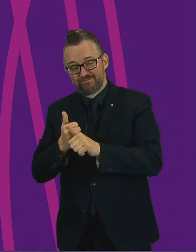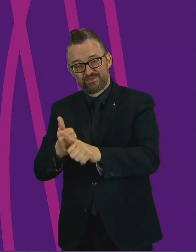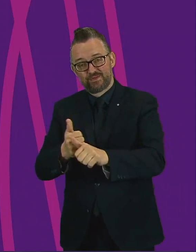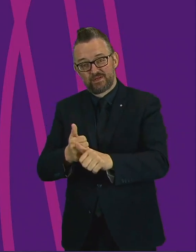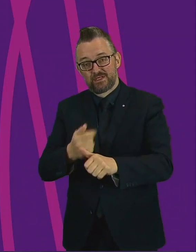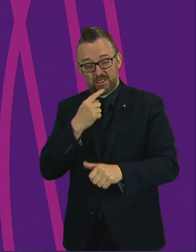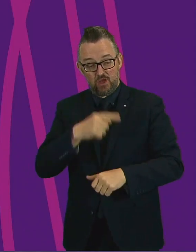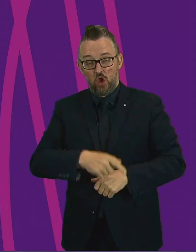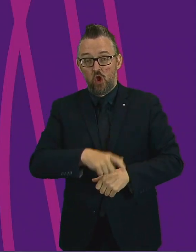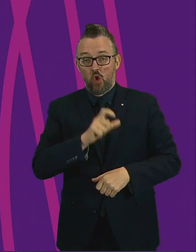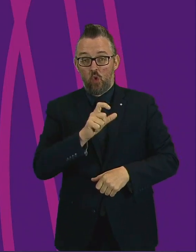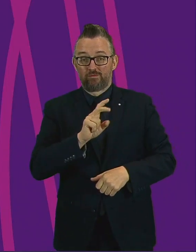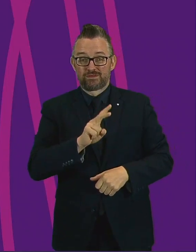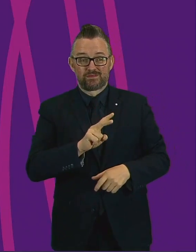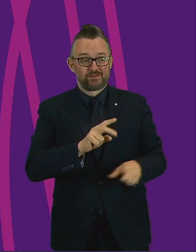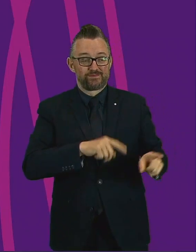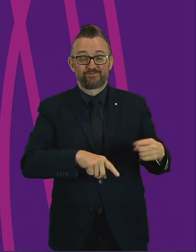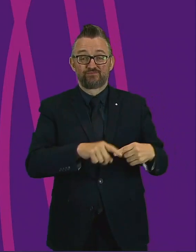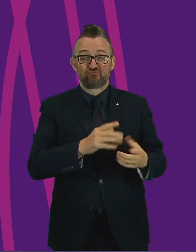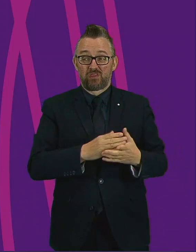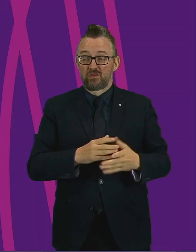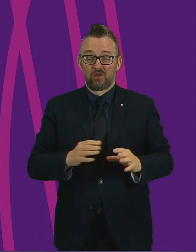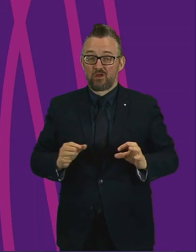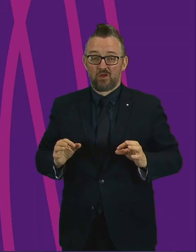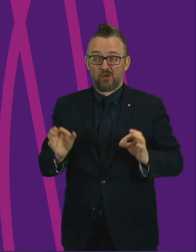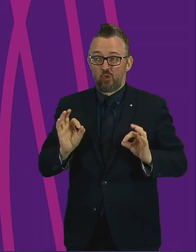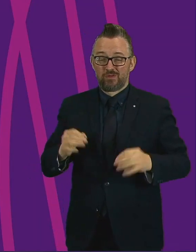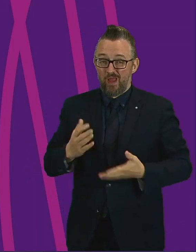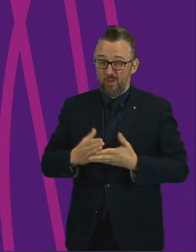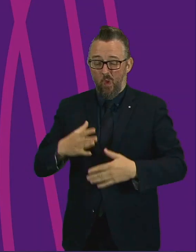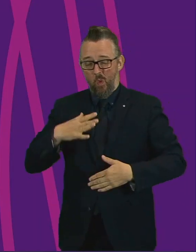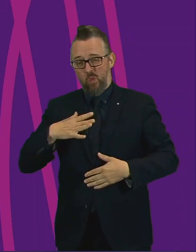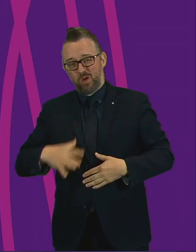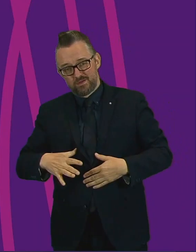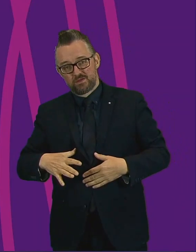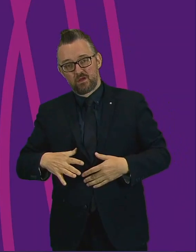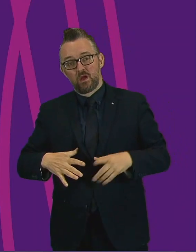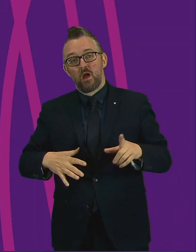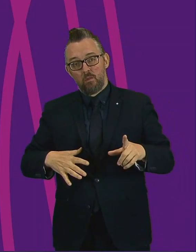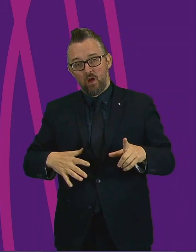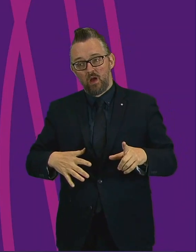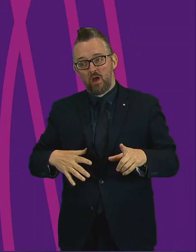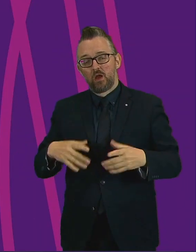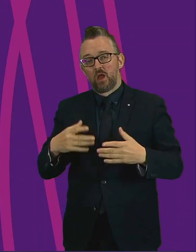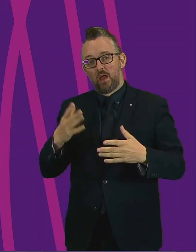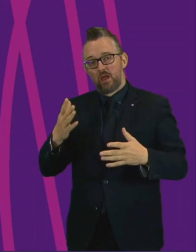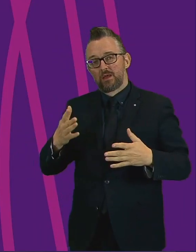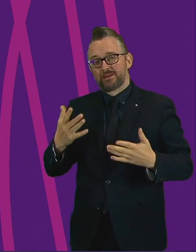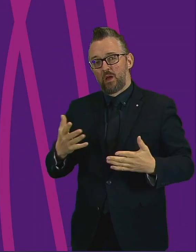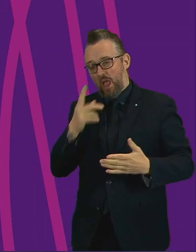not one that any of us would have wished in any way, it does offer opportunities